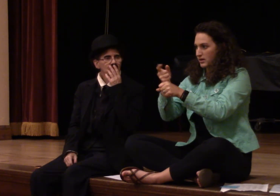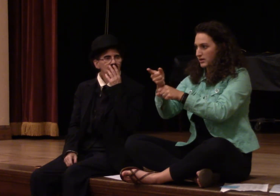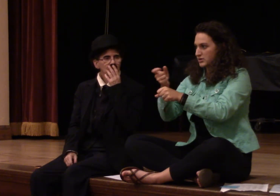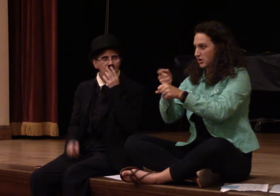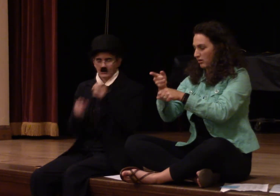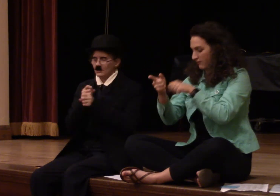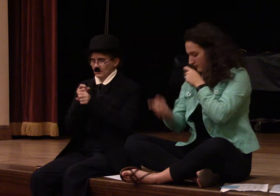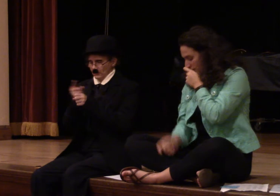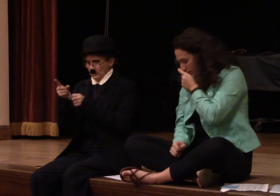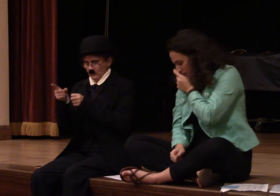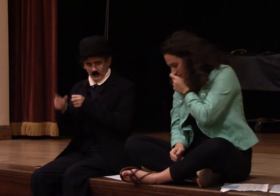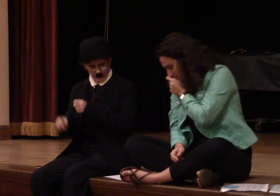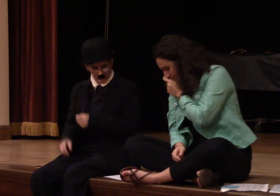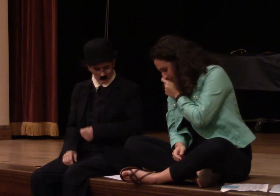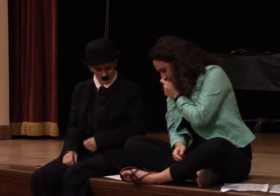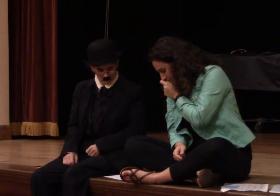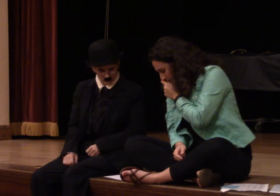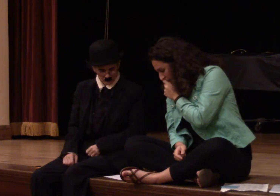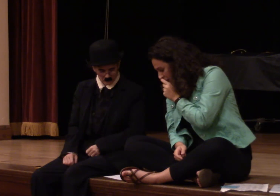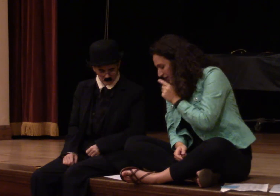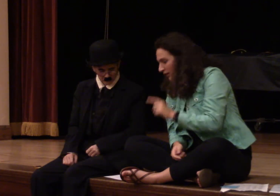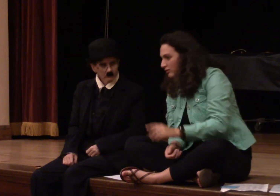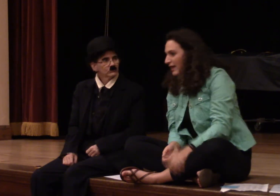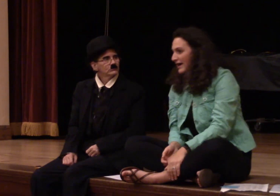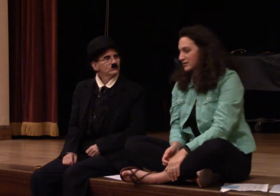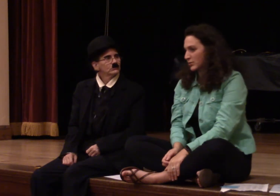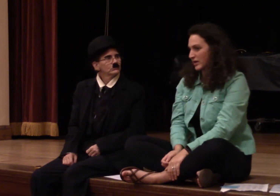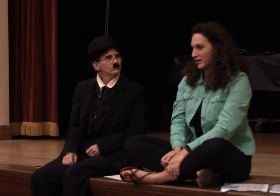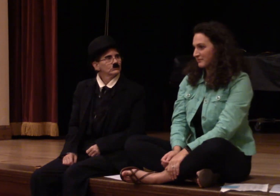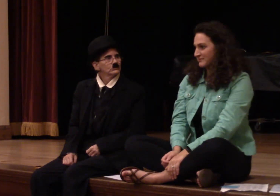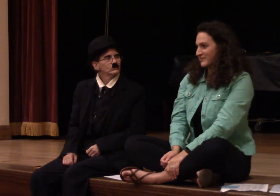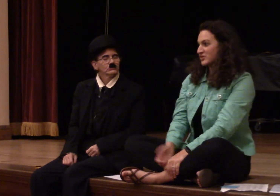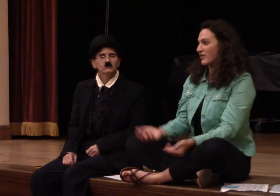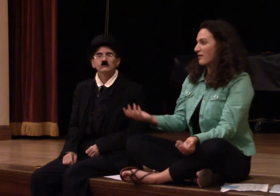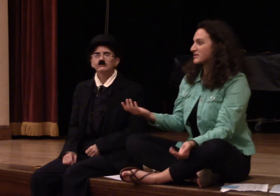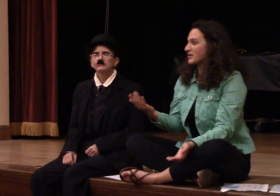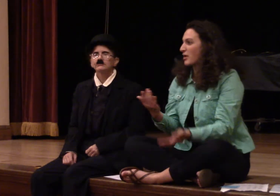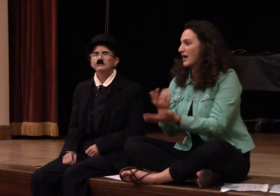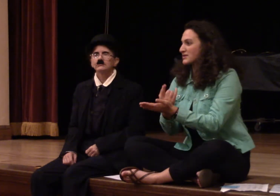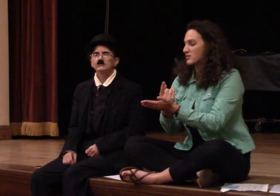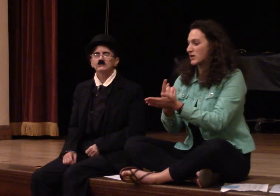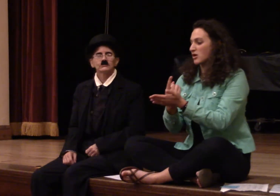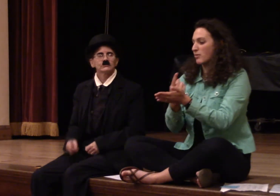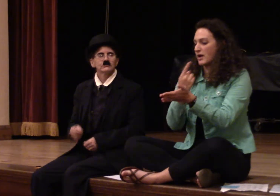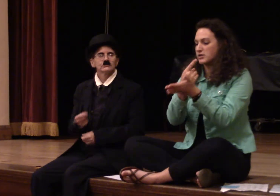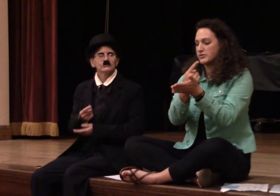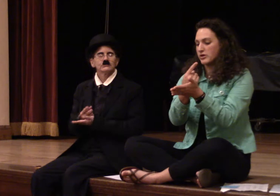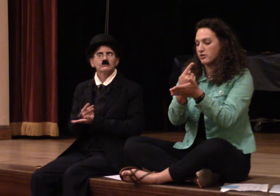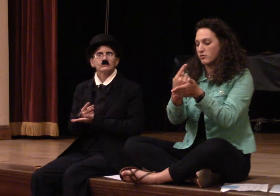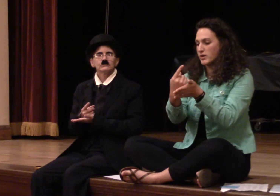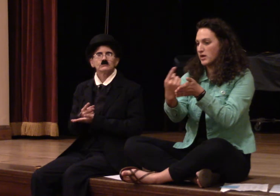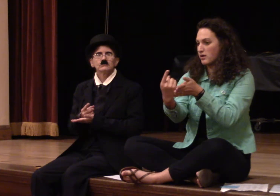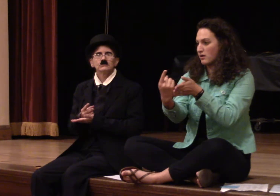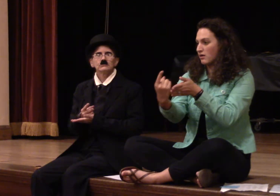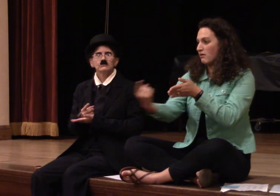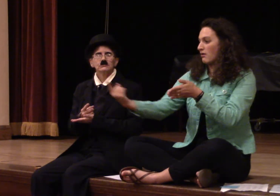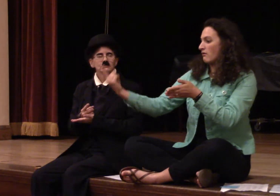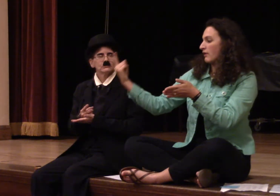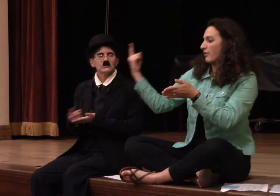Next year. Good. Now, last week. So that was in the past, so it's going to go behind you. So you're going to do week, throw